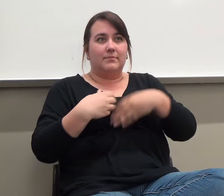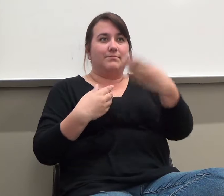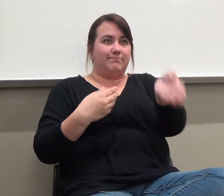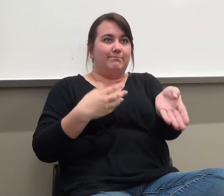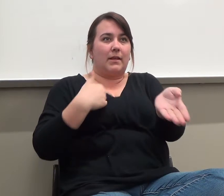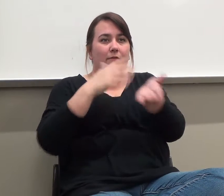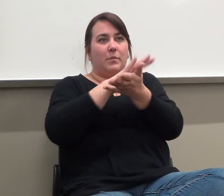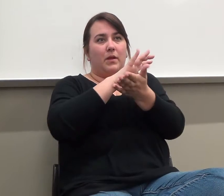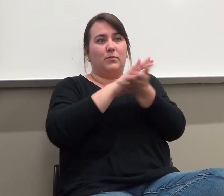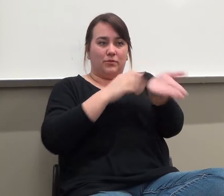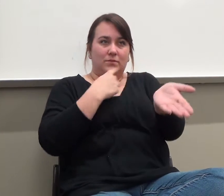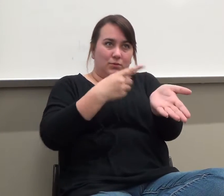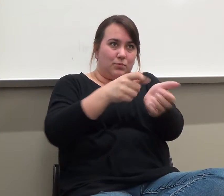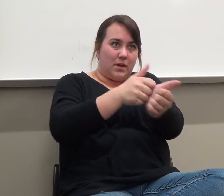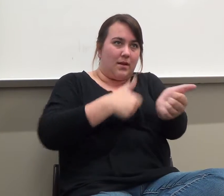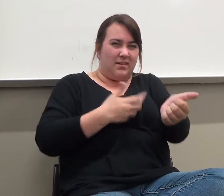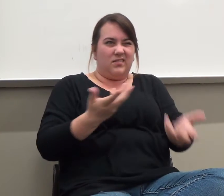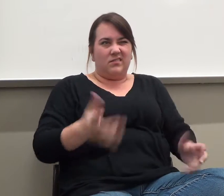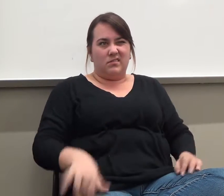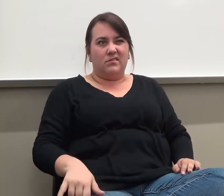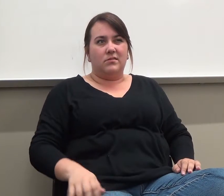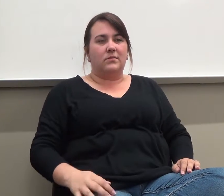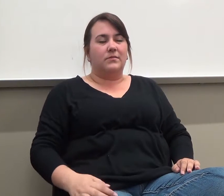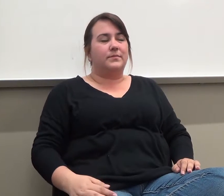okay? Okay, so